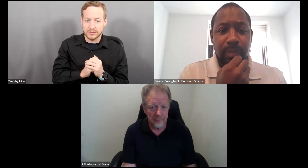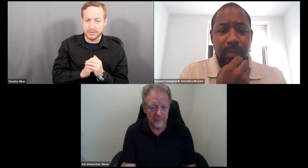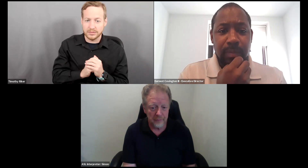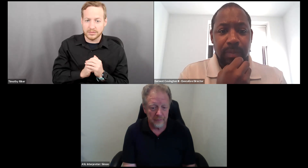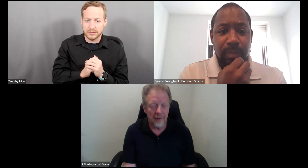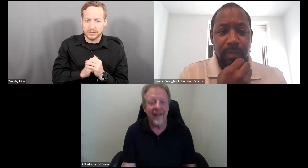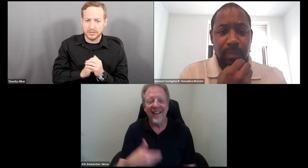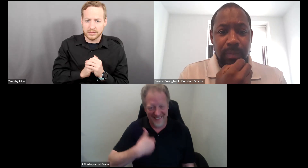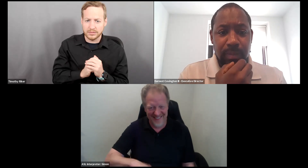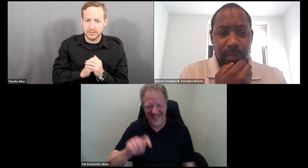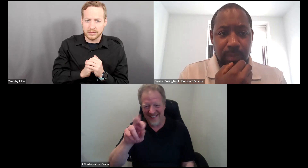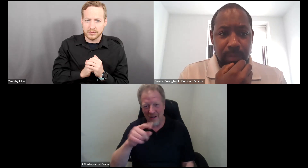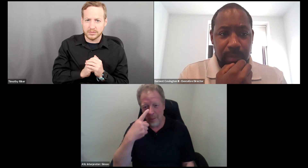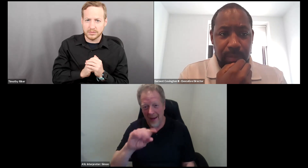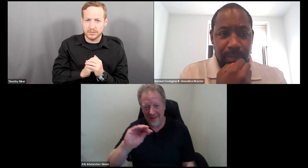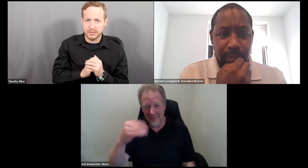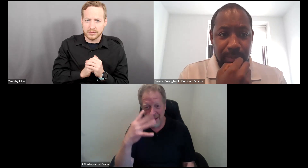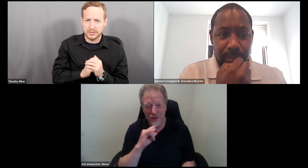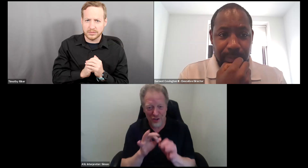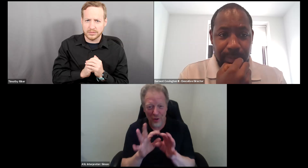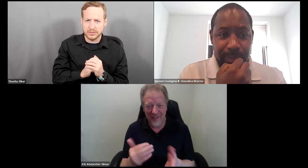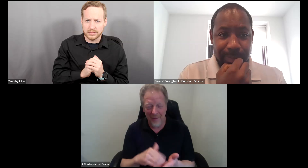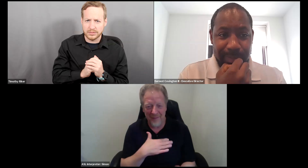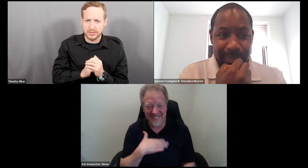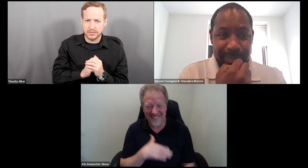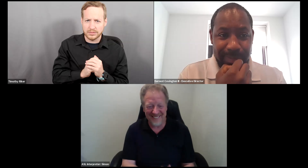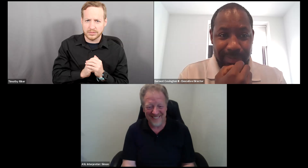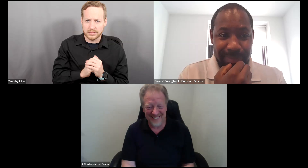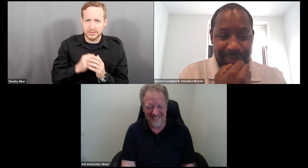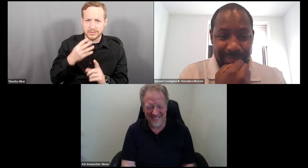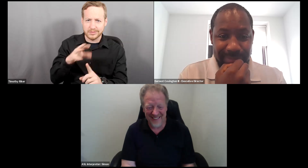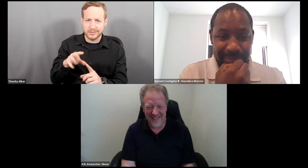This is Tina. Can we spotlight the interpreter?